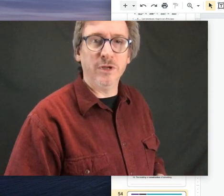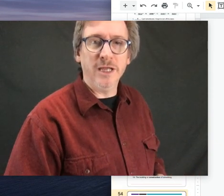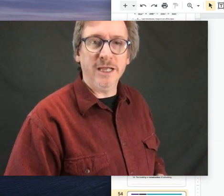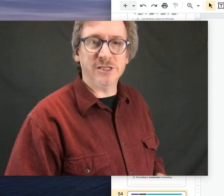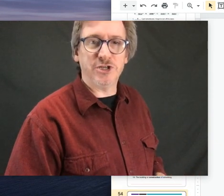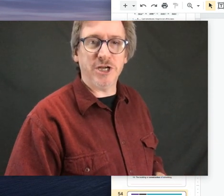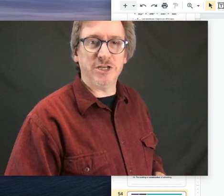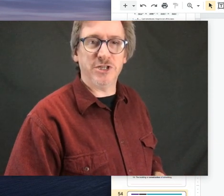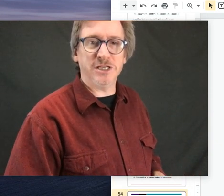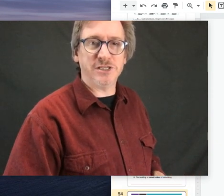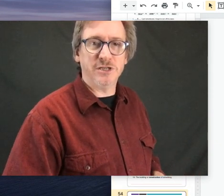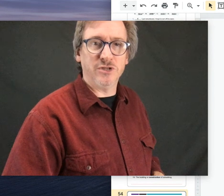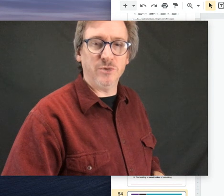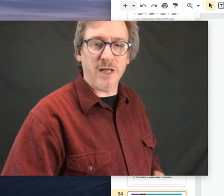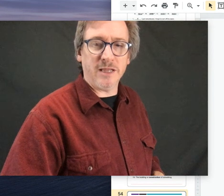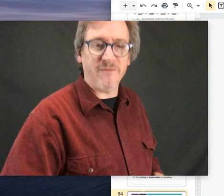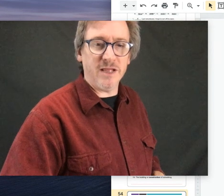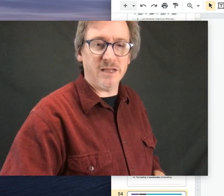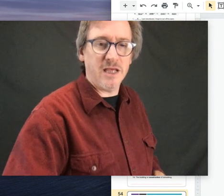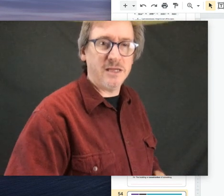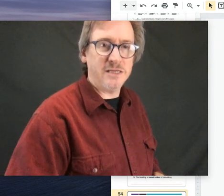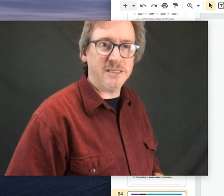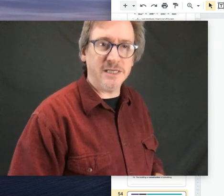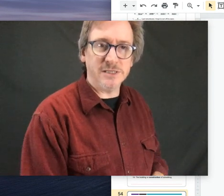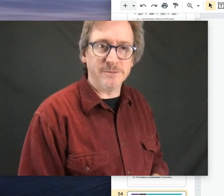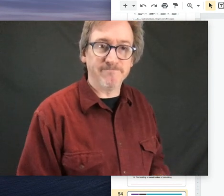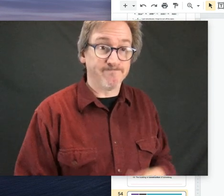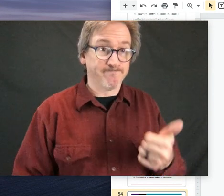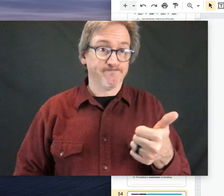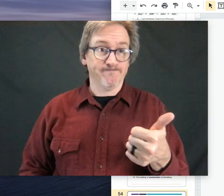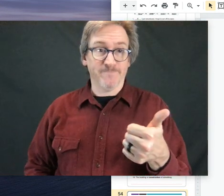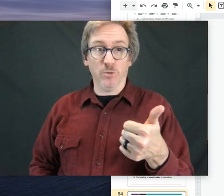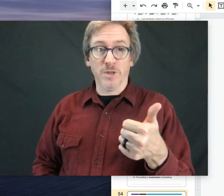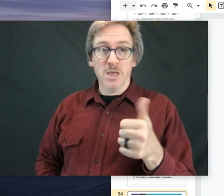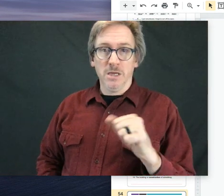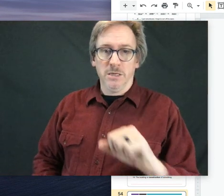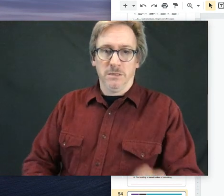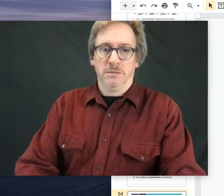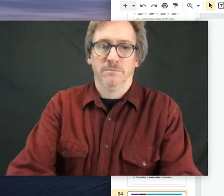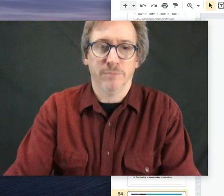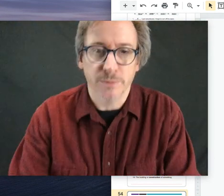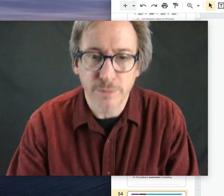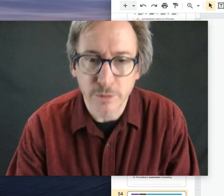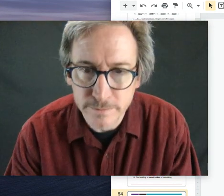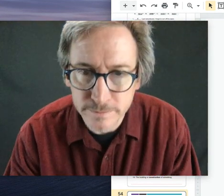do is change this to 11.6. Oh,